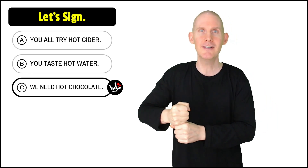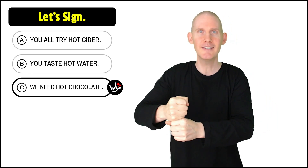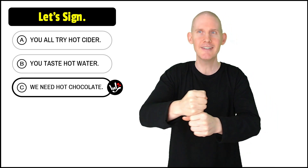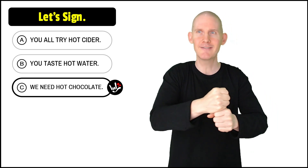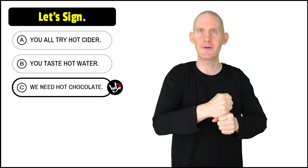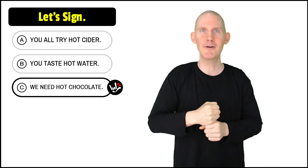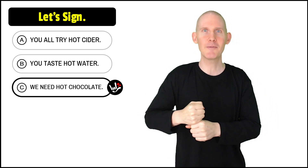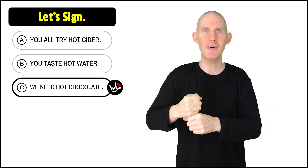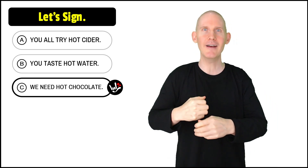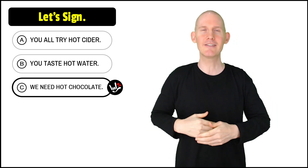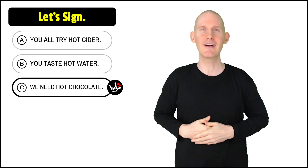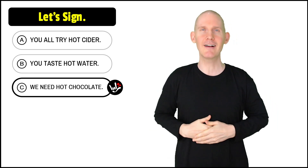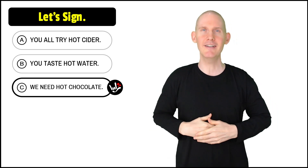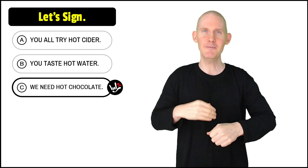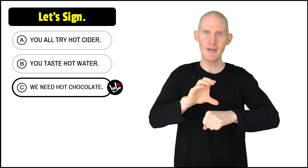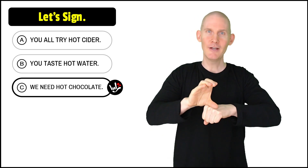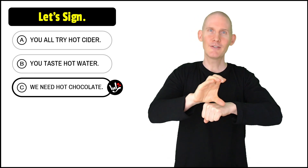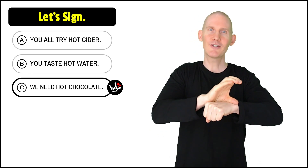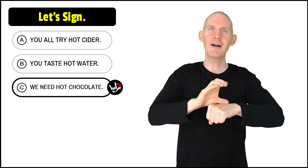a whatever pot of chocolate. Chocolate.